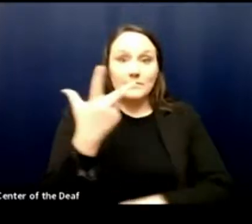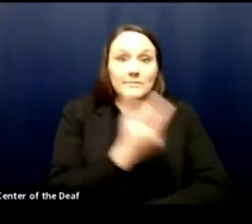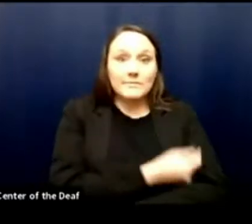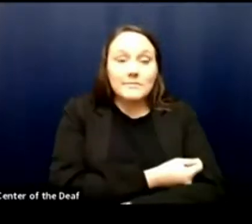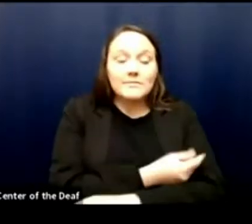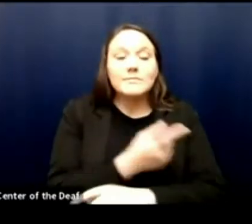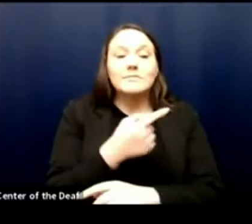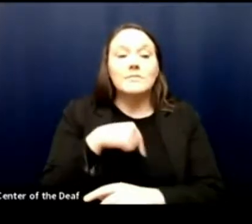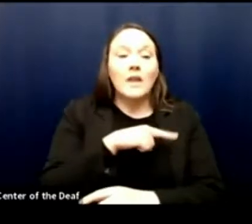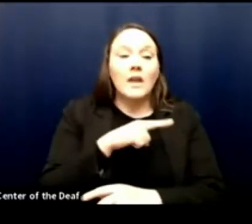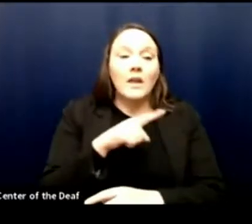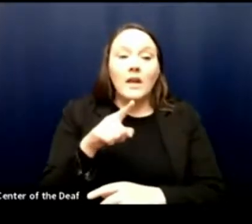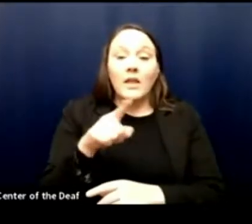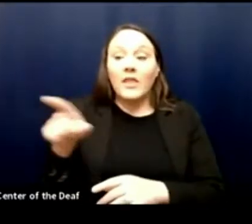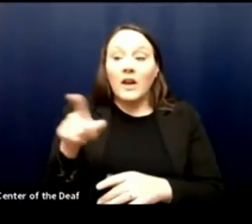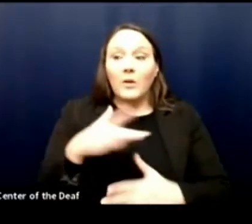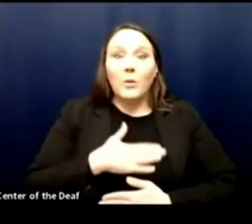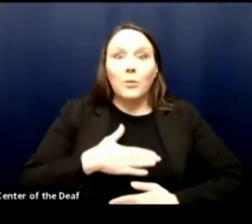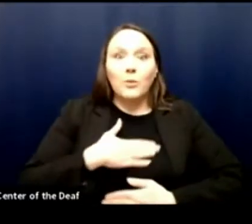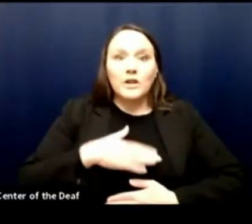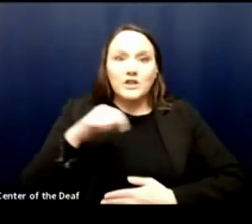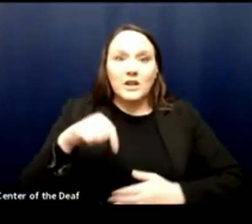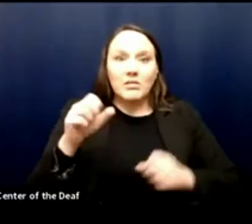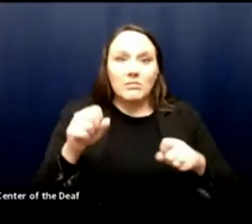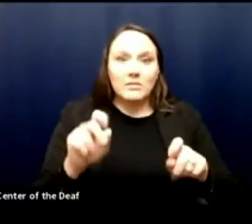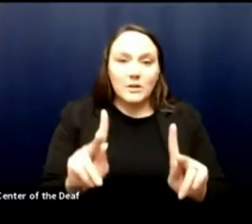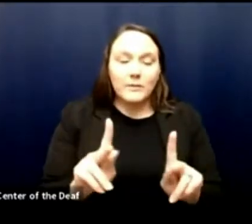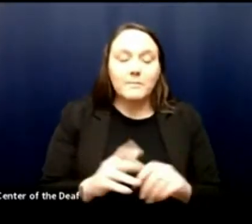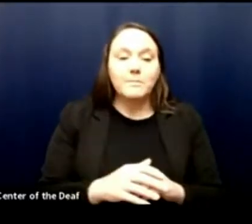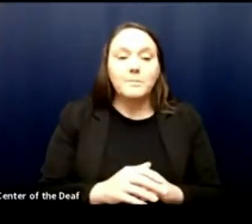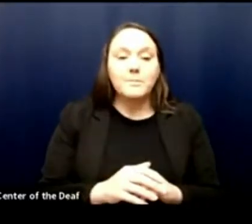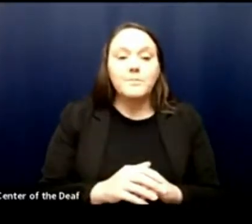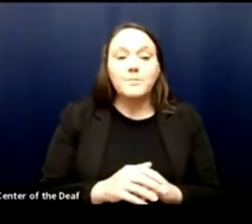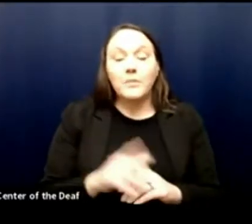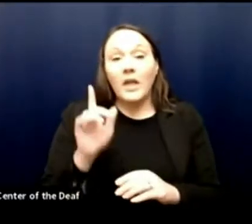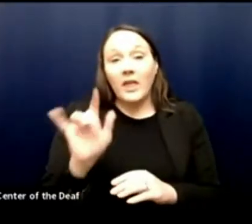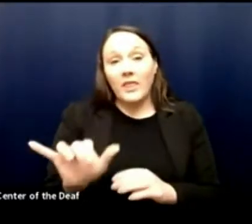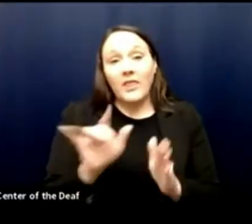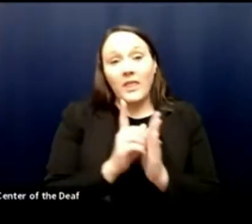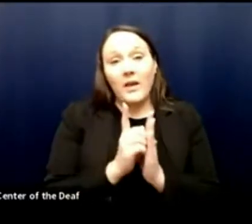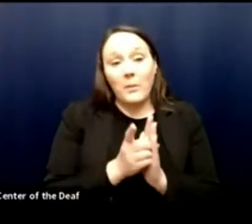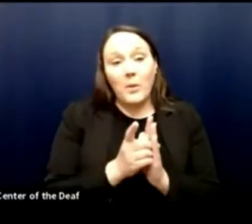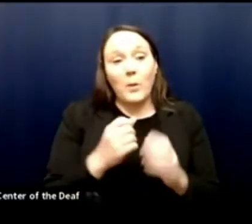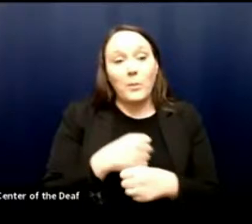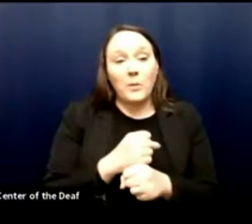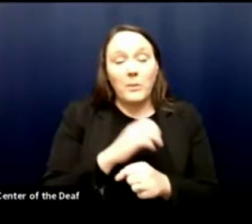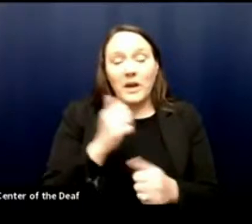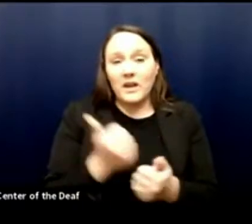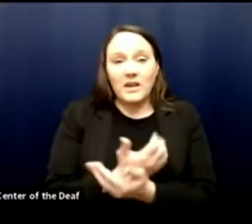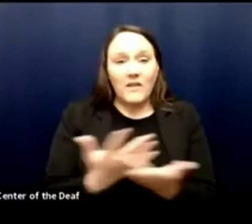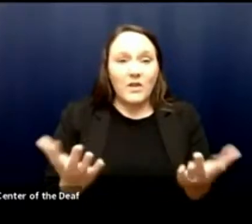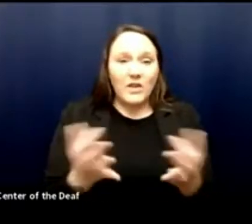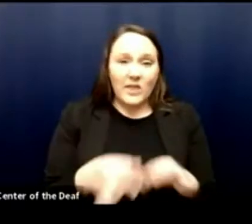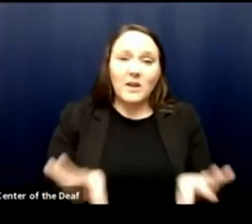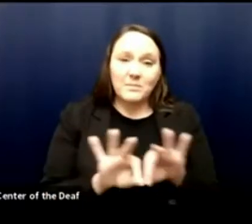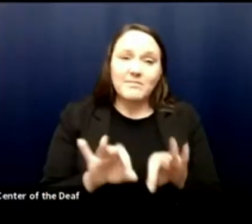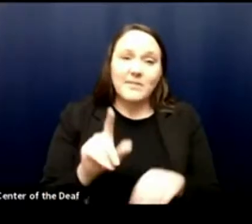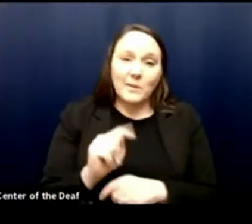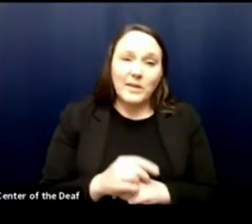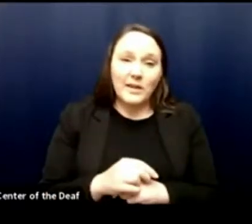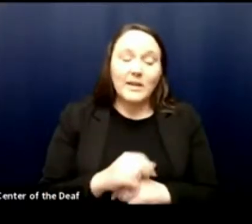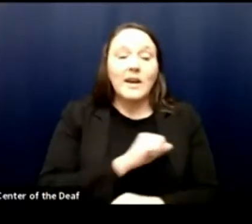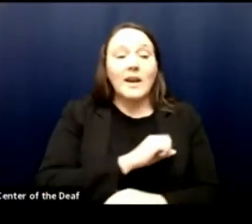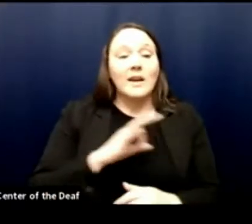so appreciative of this opportunity. It's those moments that make all of this worth it. And our staff is really thrilled to be able to